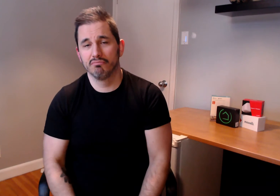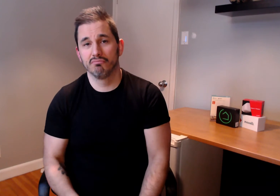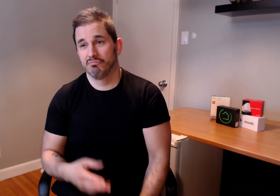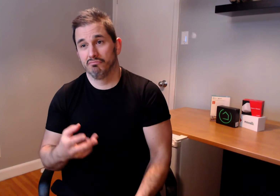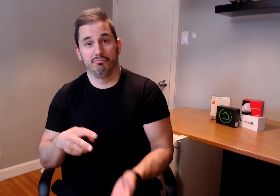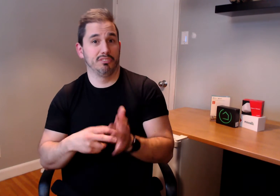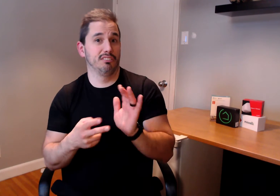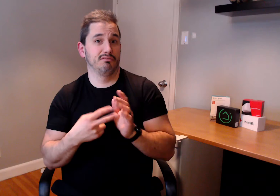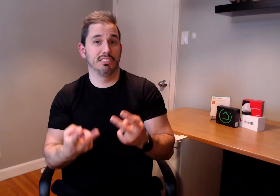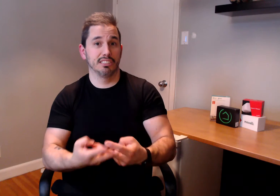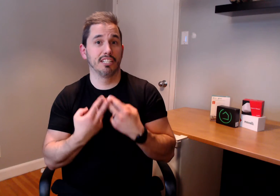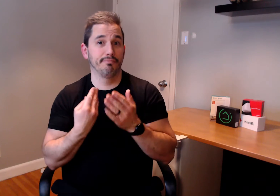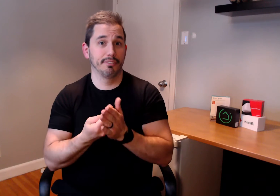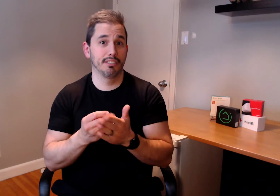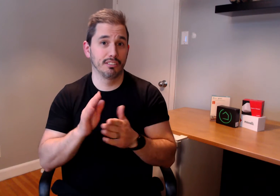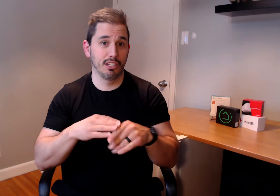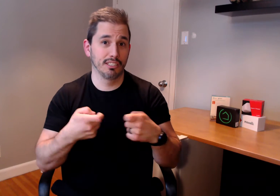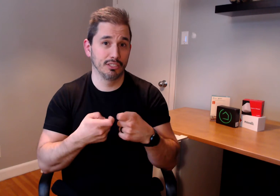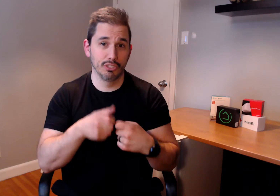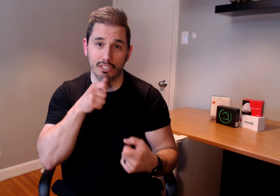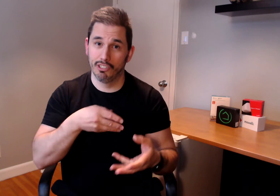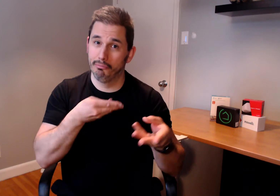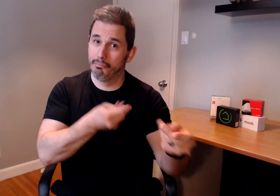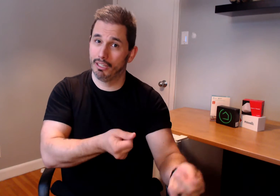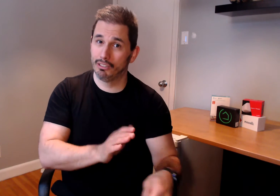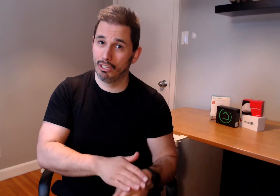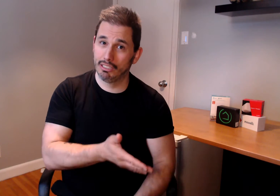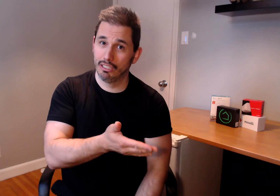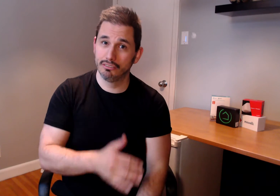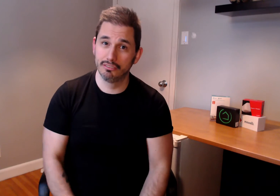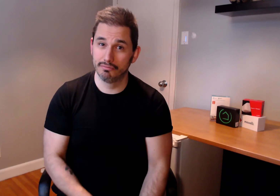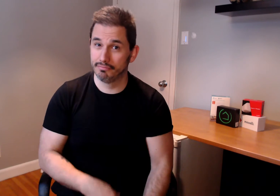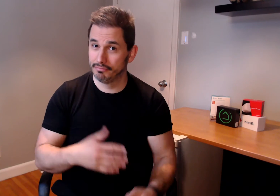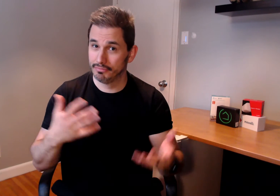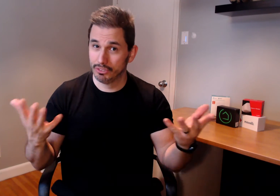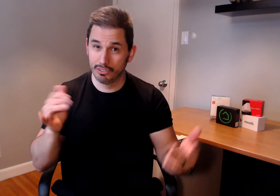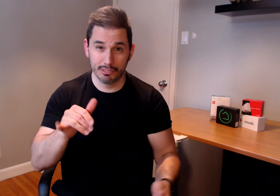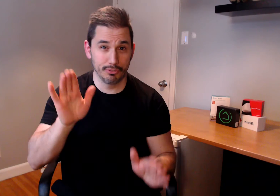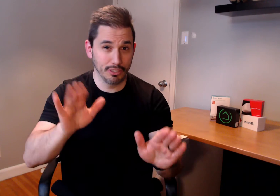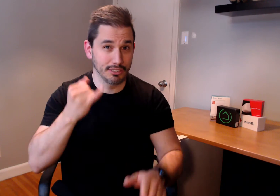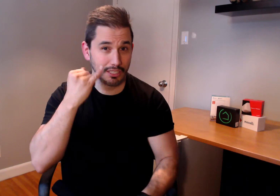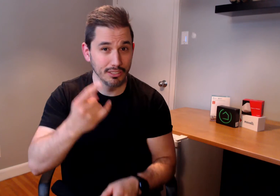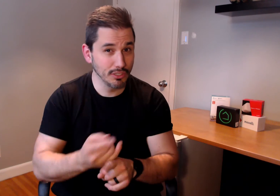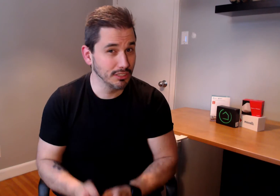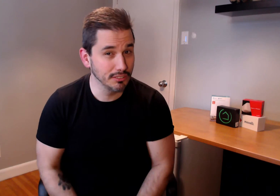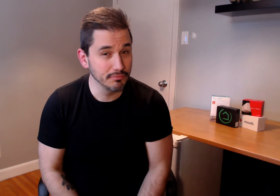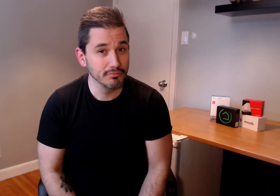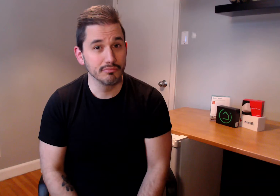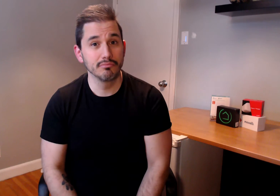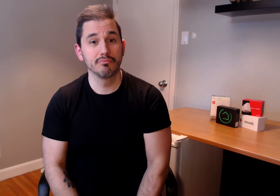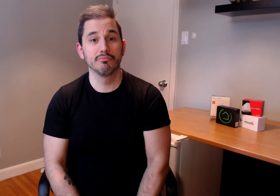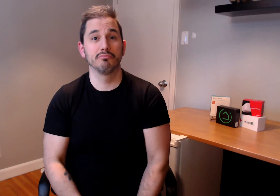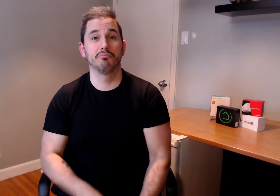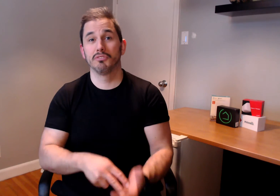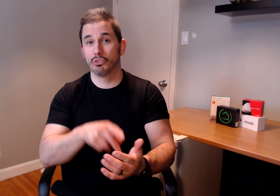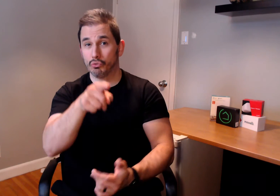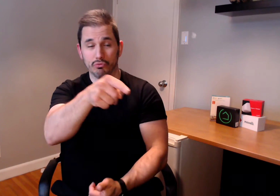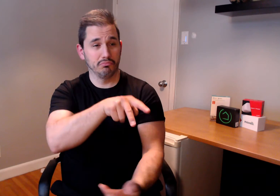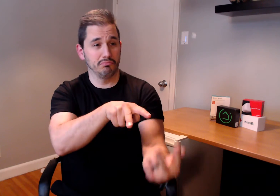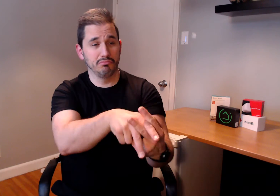too cold, it wouldn't turn the power on to your block heater. And then you're not spending all that extra money on electricity, and that's pretty smart,